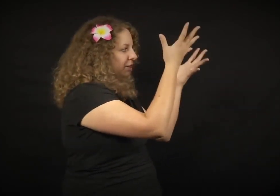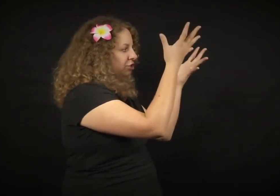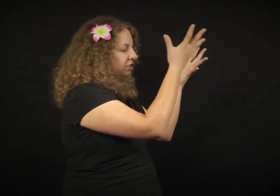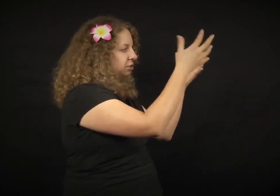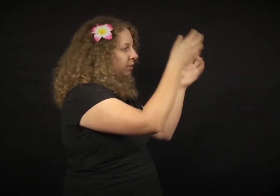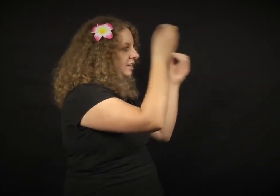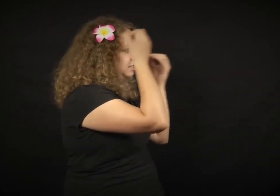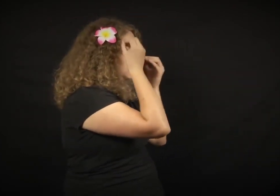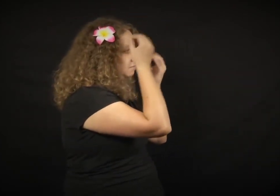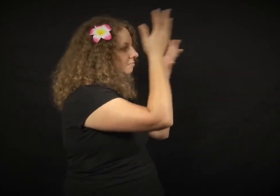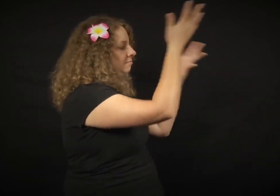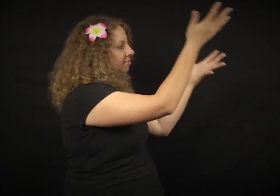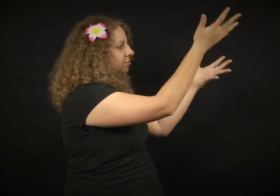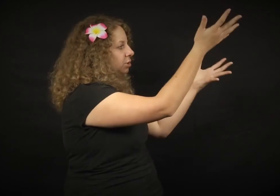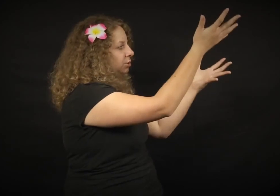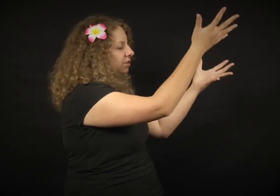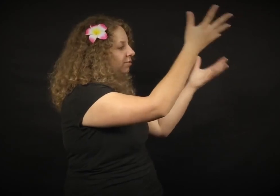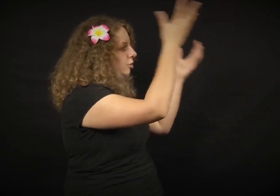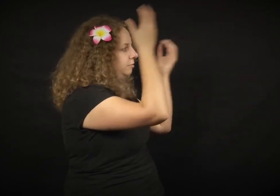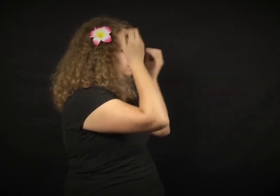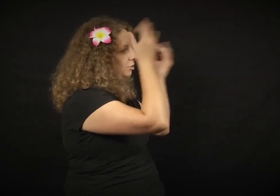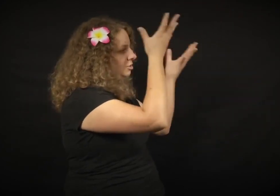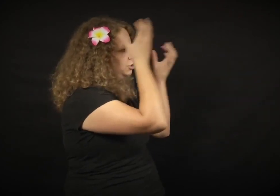Information is twice. To inform, to